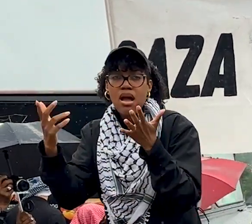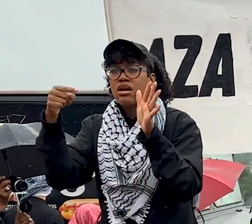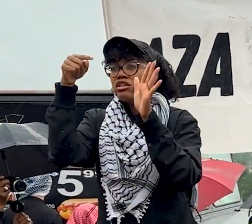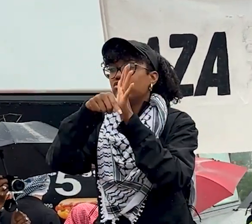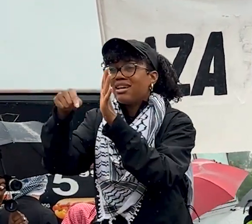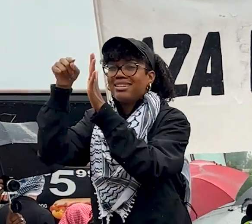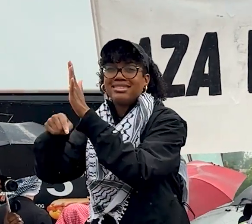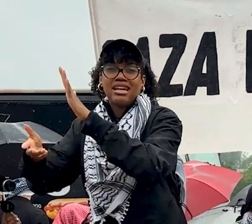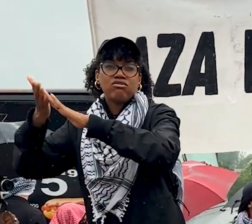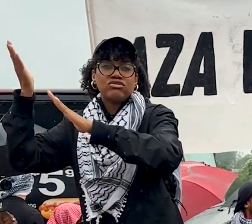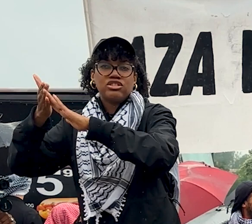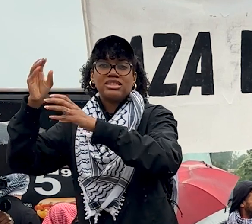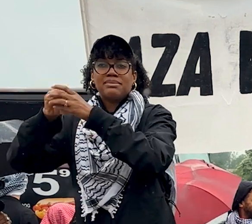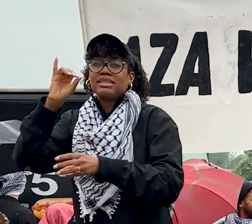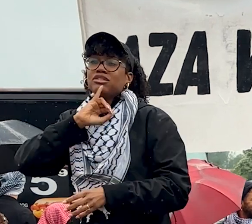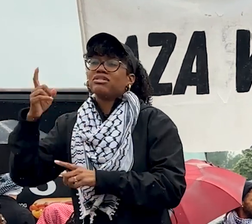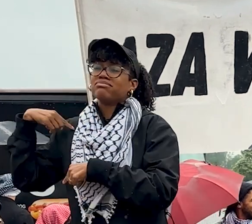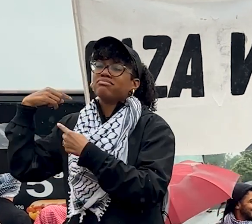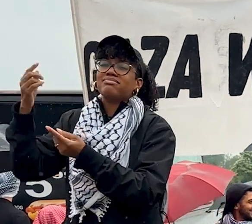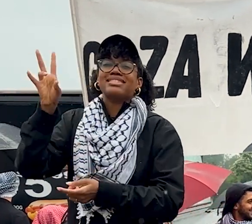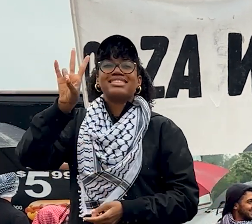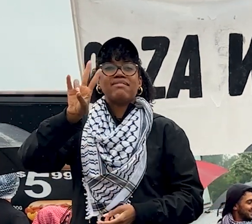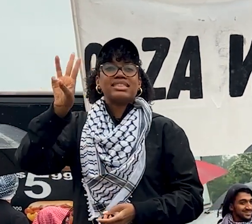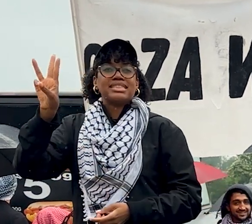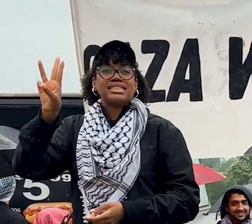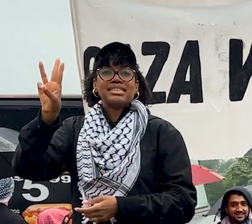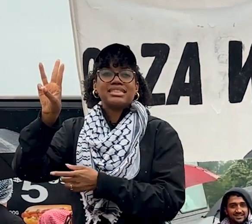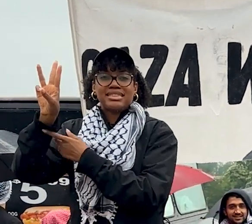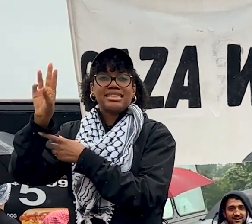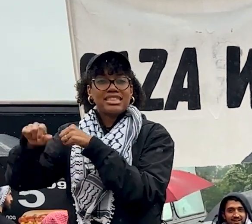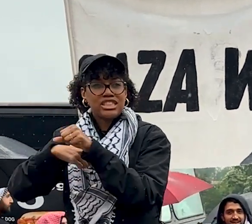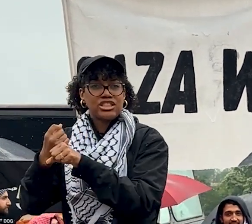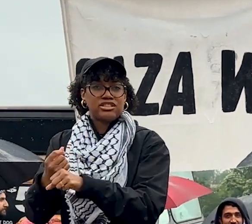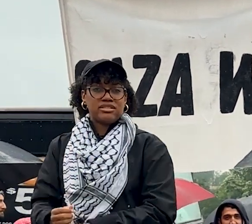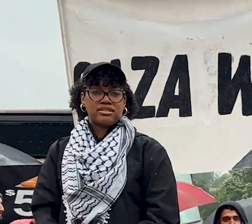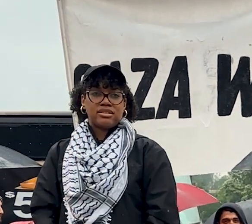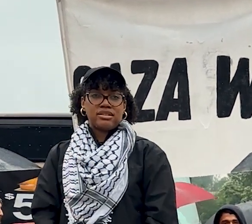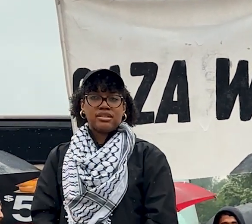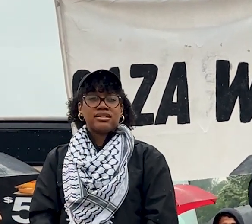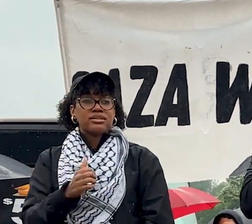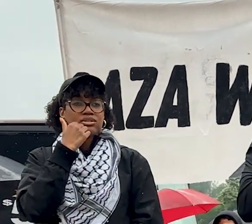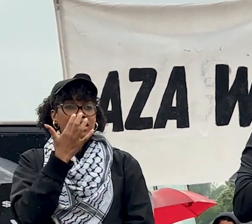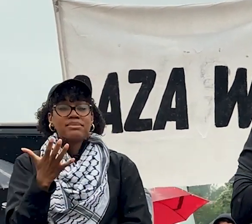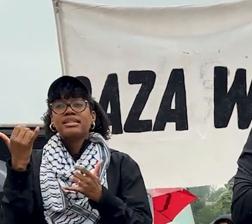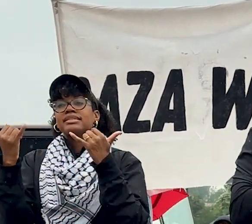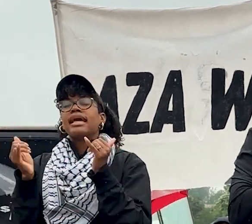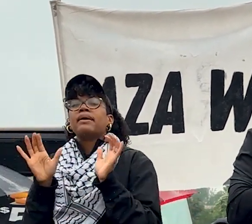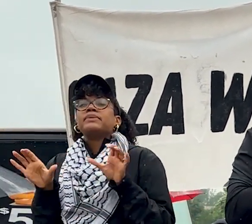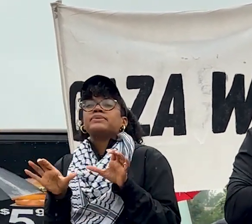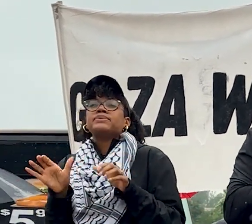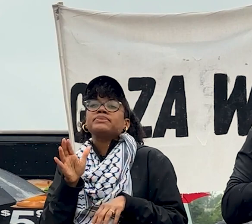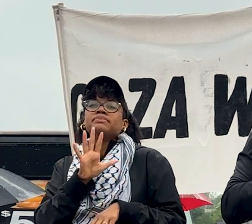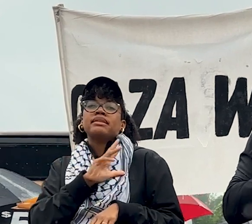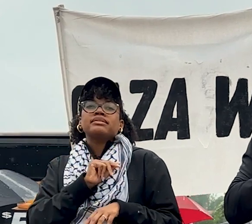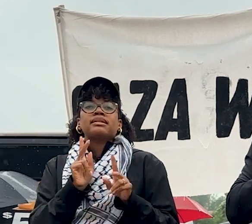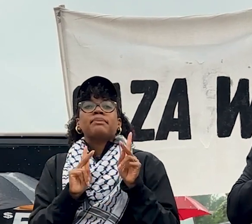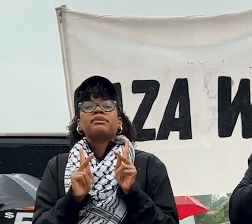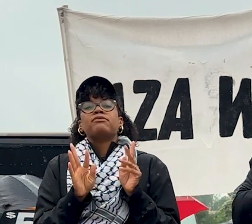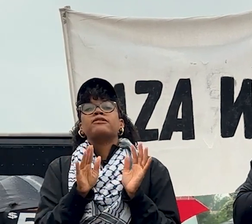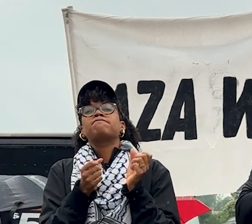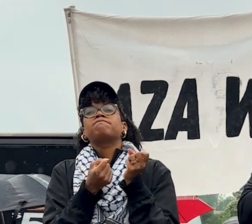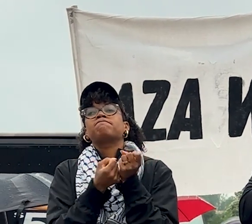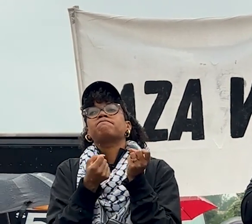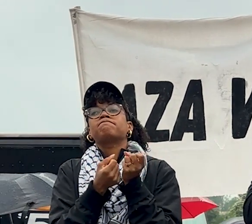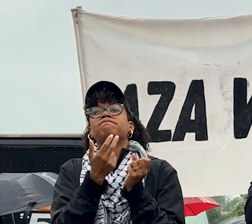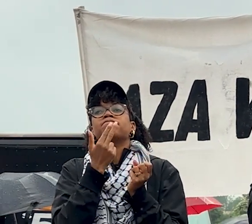Israel for the past 76 years. Yeah. And now we're doing the Palestinian people a favor. We're funding the